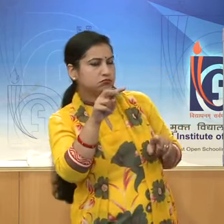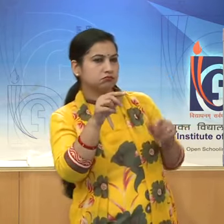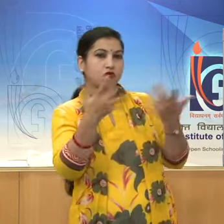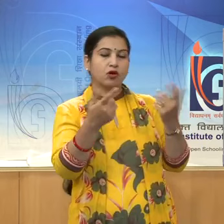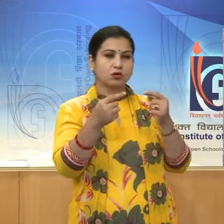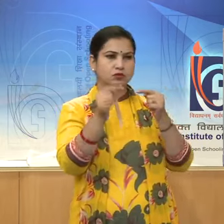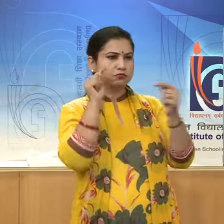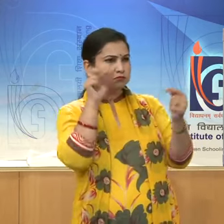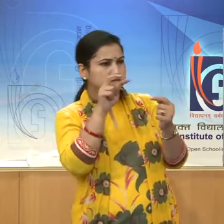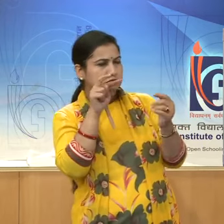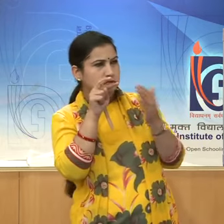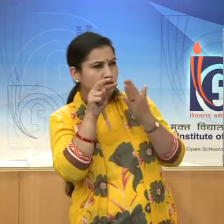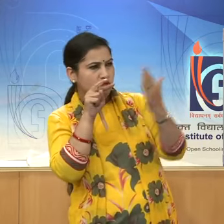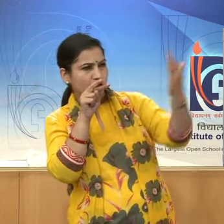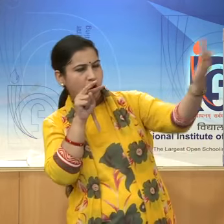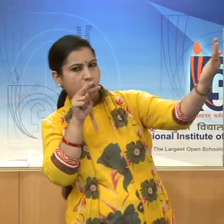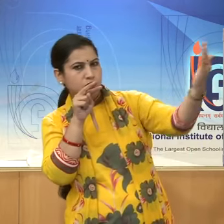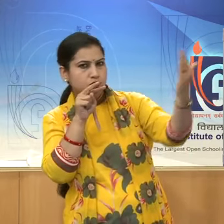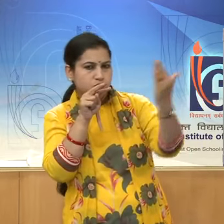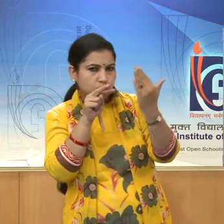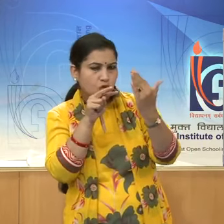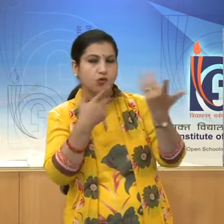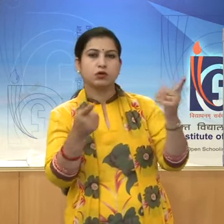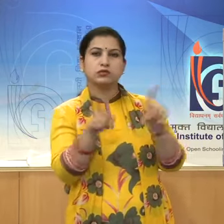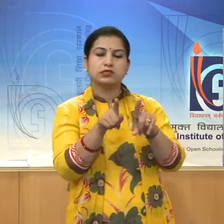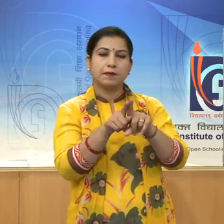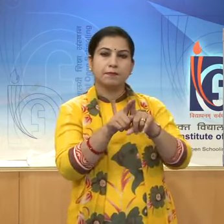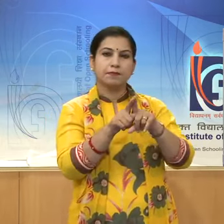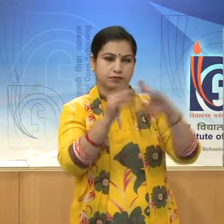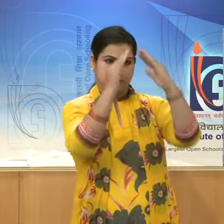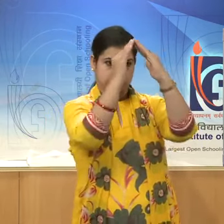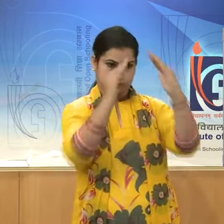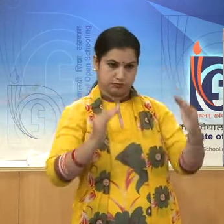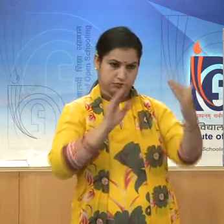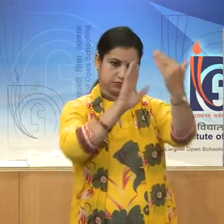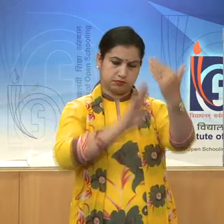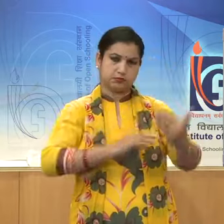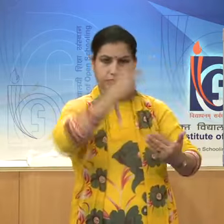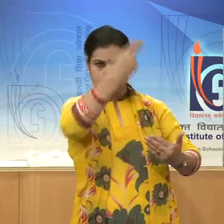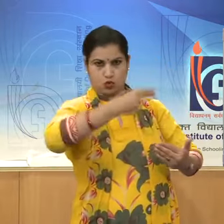perspective, foreshortening and pyramidal composition,